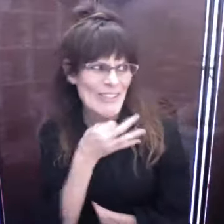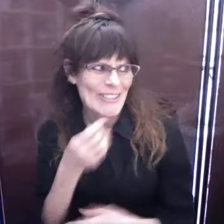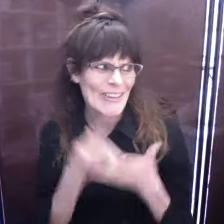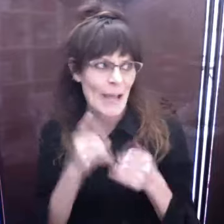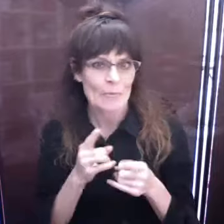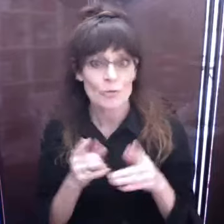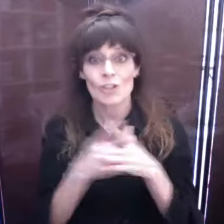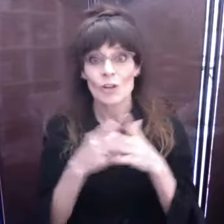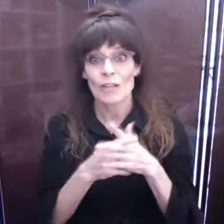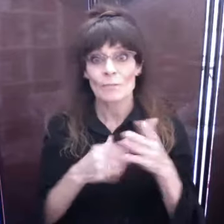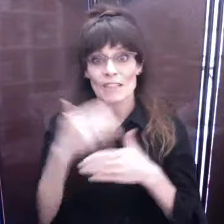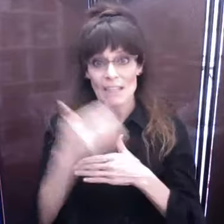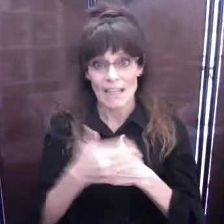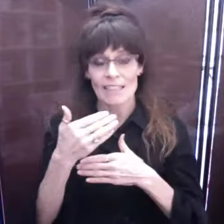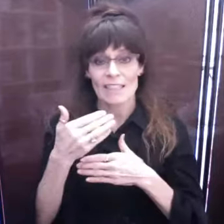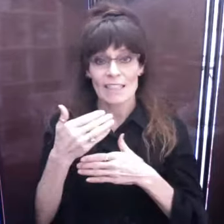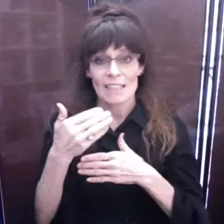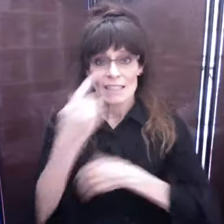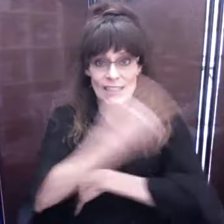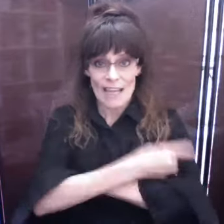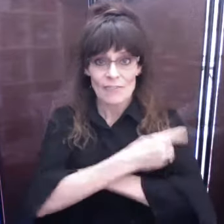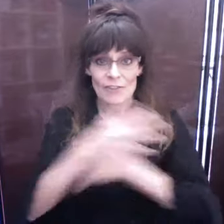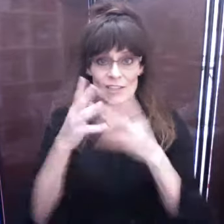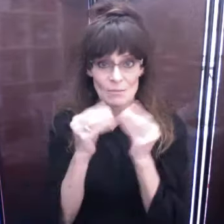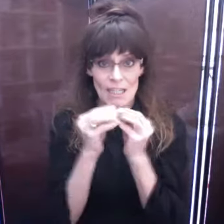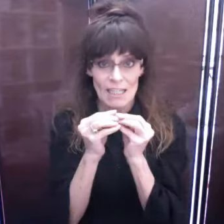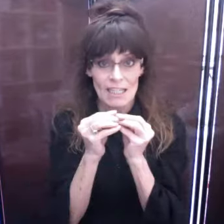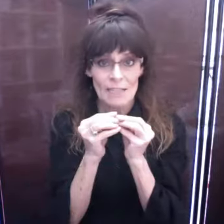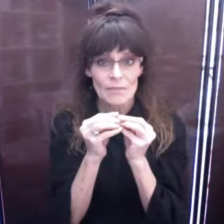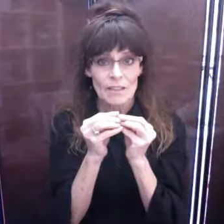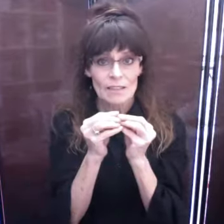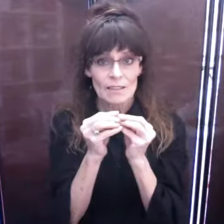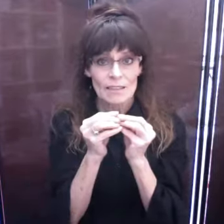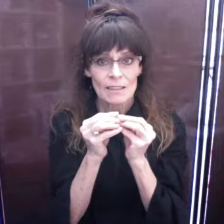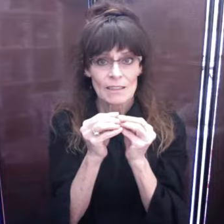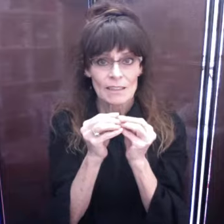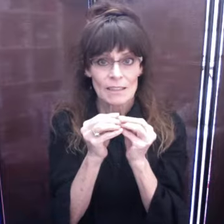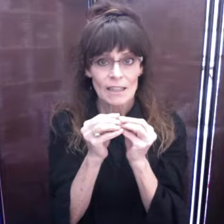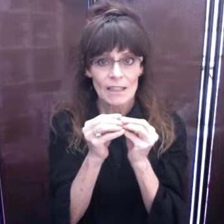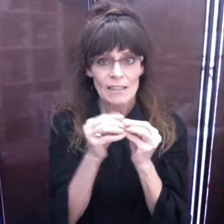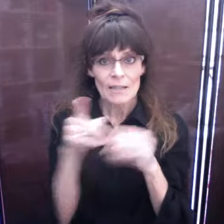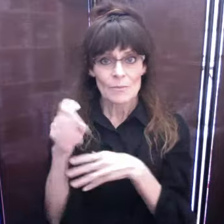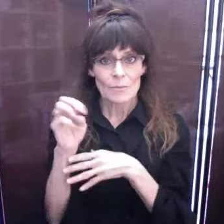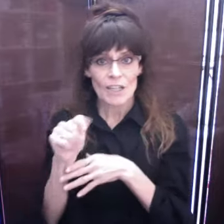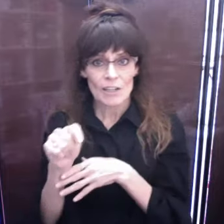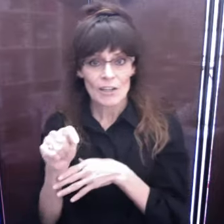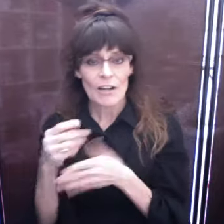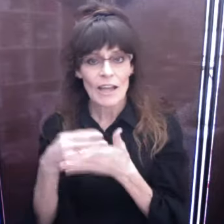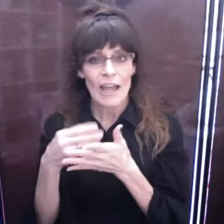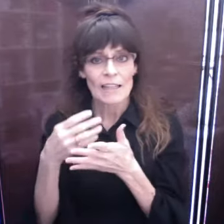at the coordinated point of conversation the next day. Peter had gone to the library and got a book on voodoo. He sits this kid